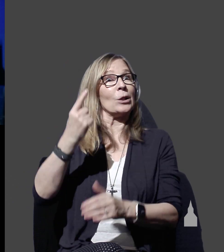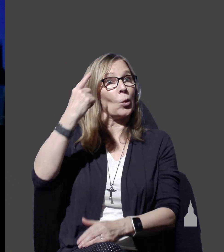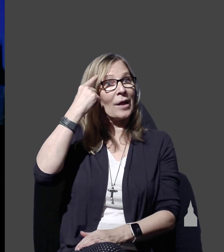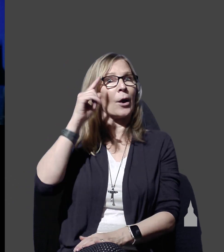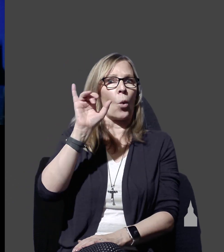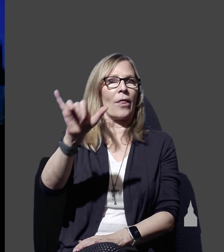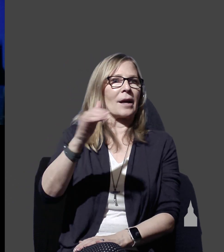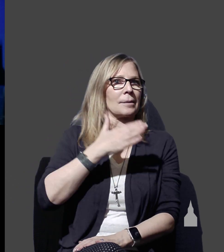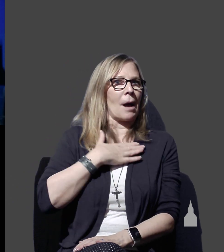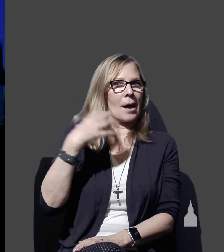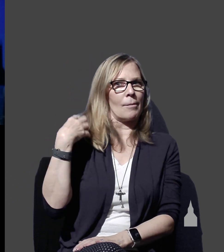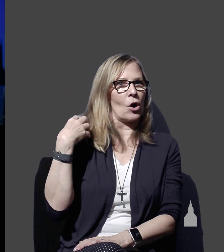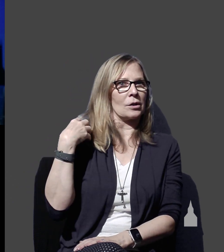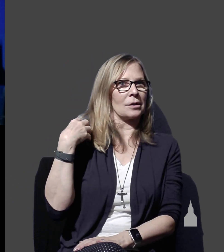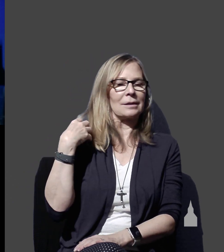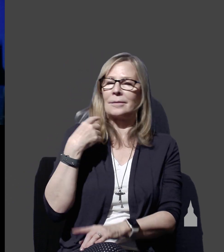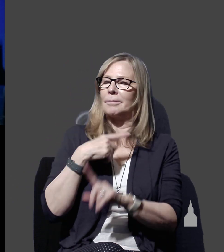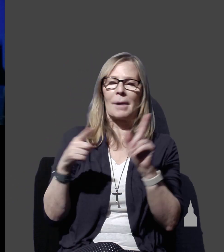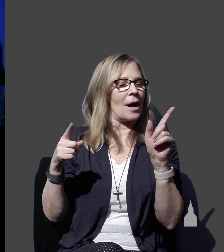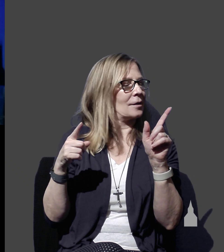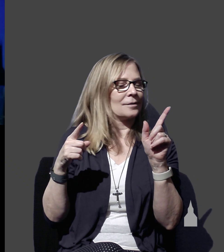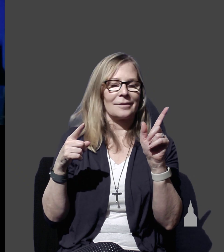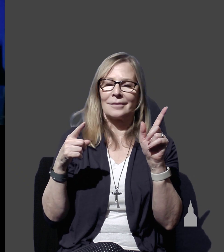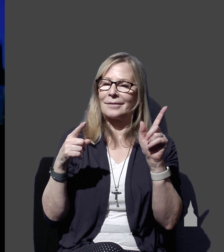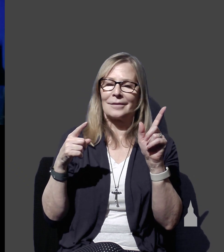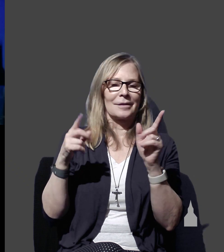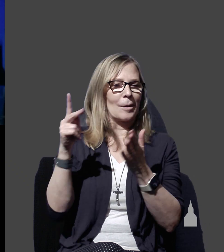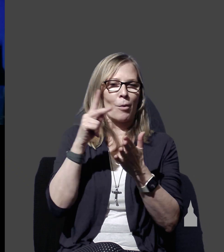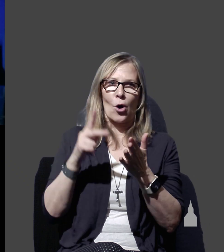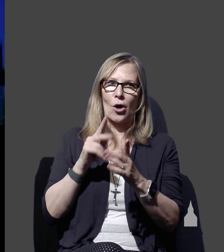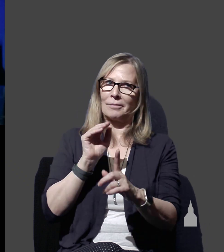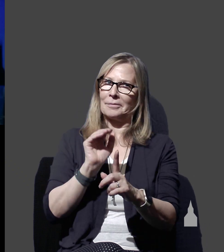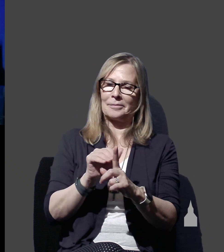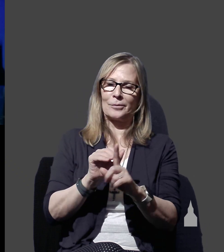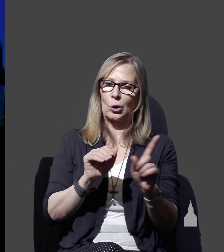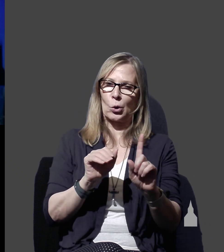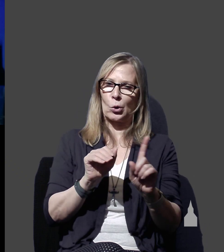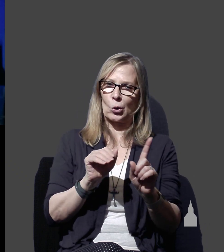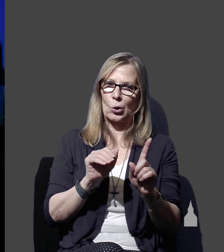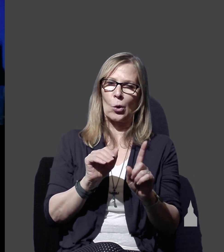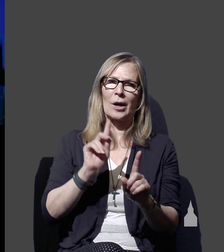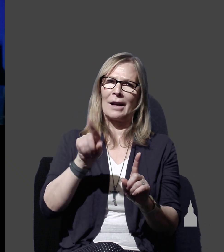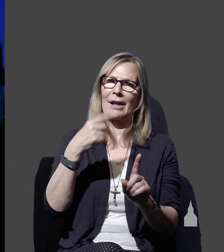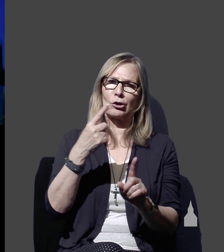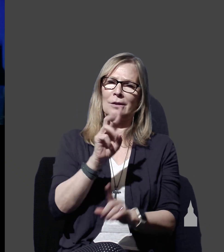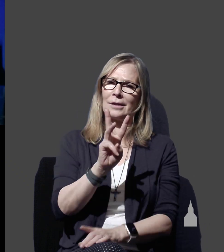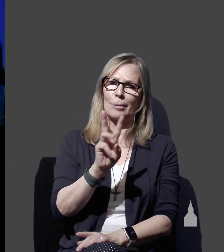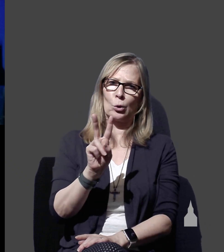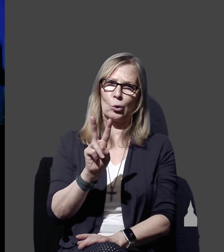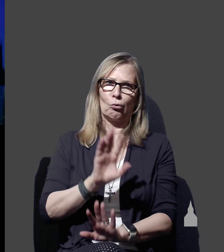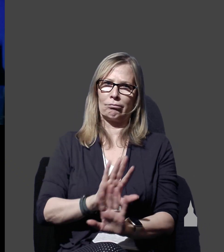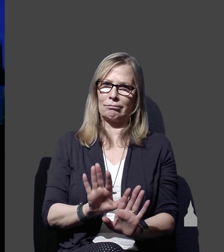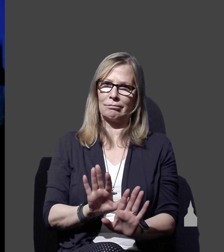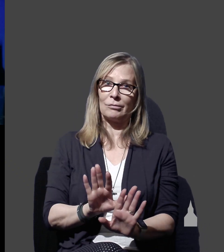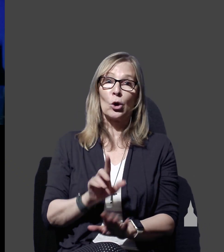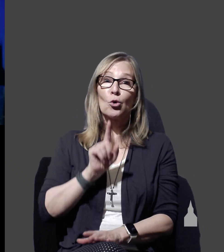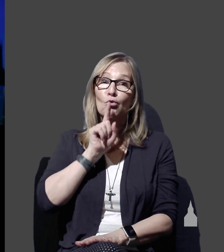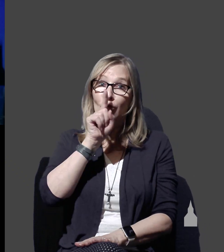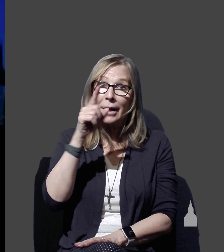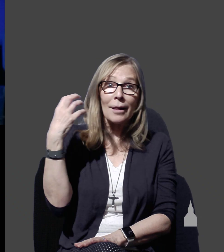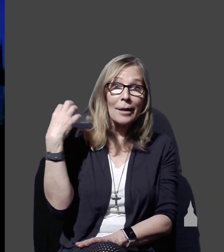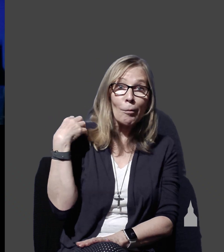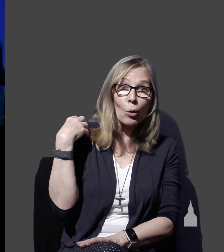employer. I think the reminder to us from Paul is that that's just a W-2. Your